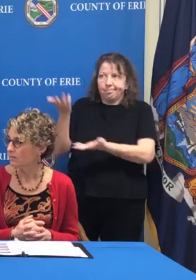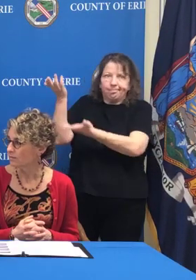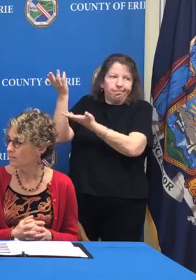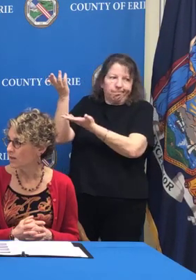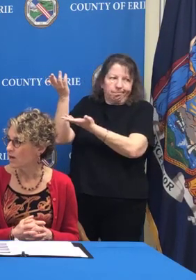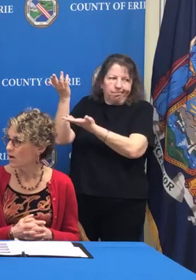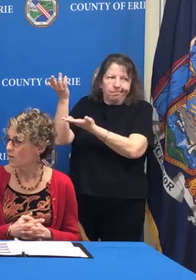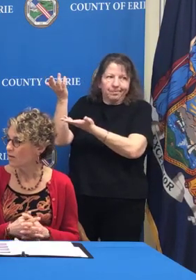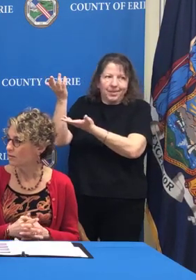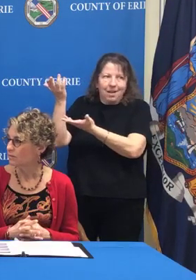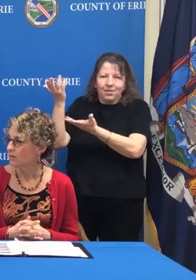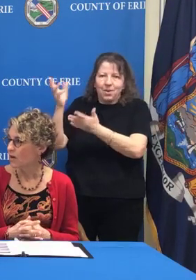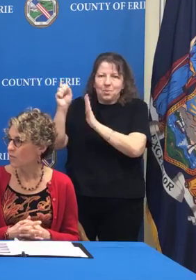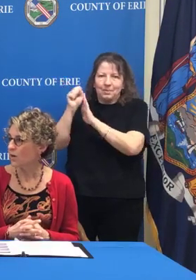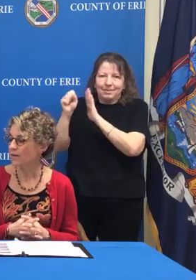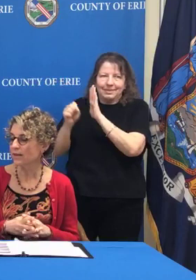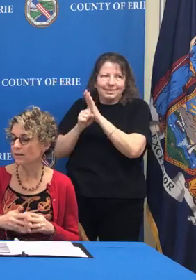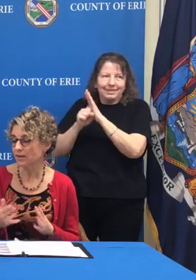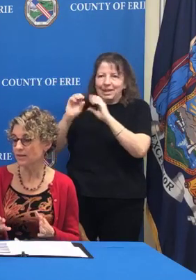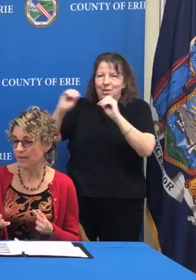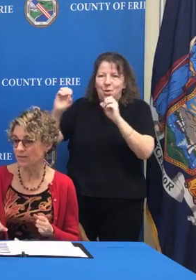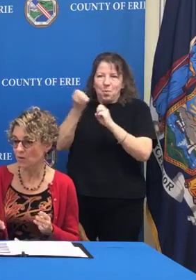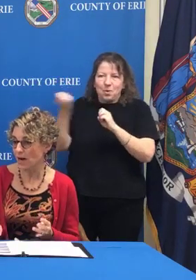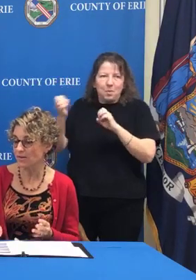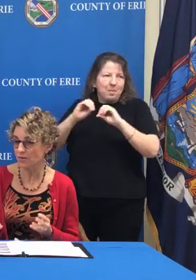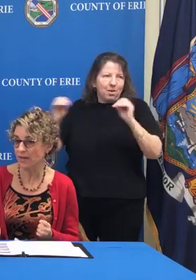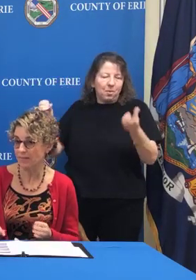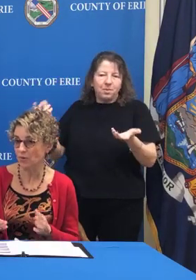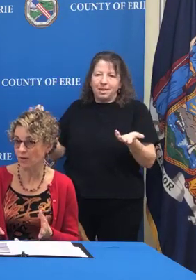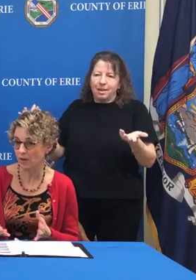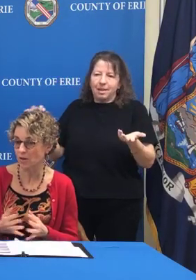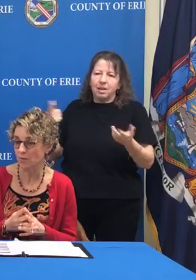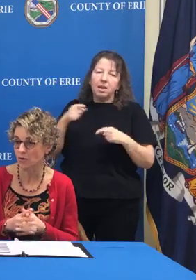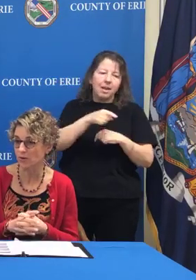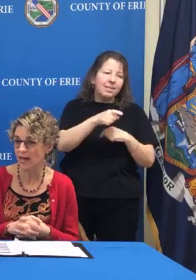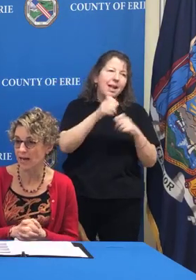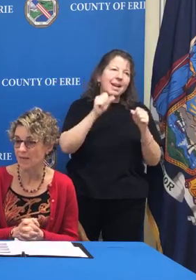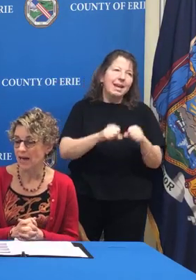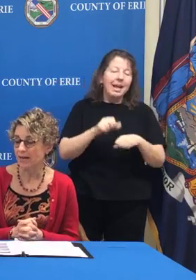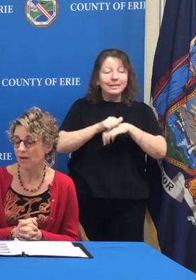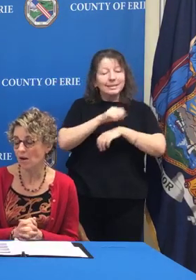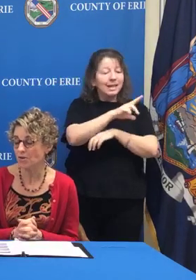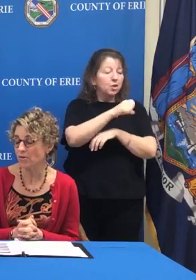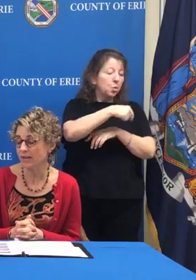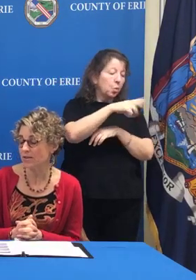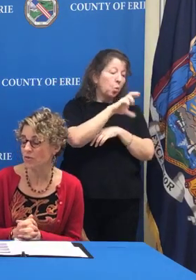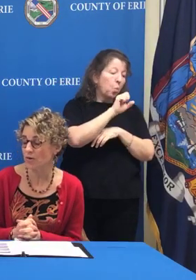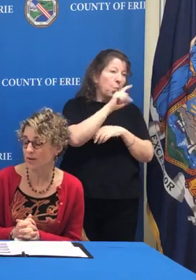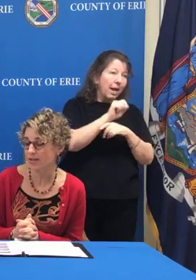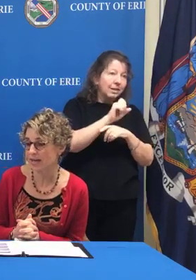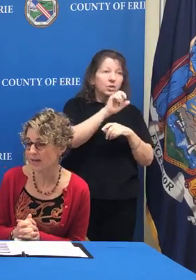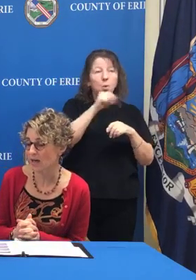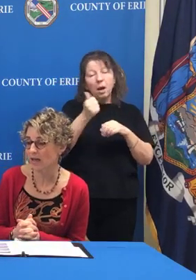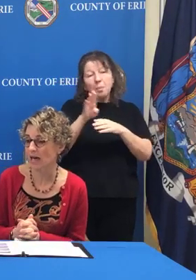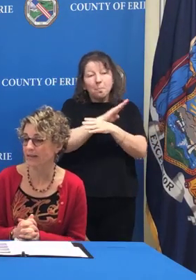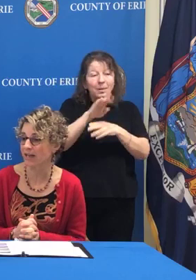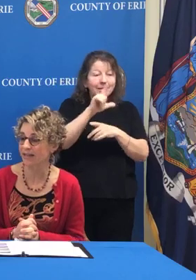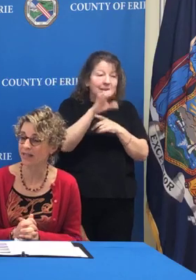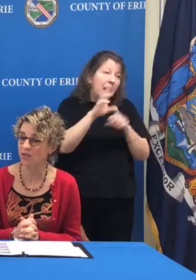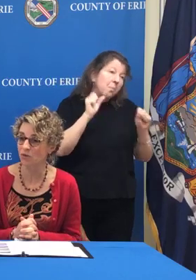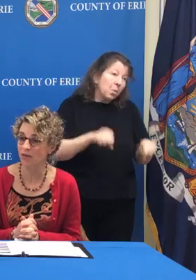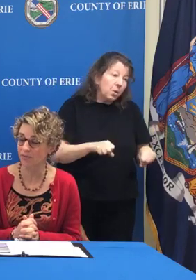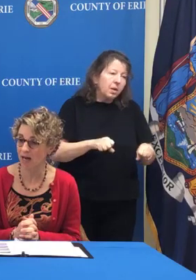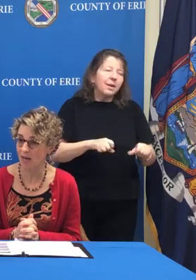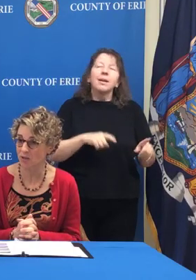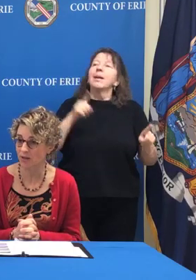we don't even have the capability to test. Well, they can send to Quest or LabTorque, a commercial lab. Correct. And then also in this New York State guideline,